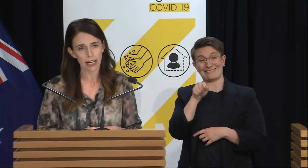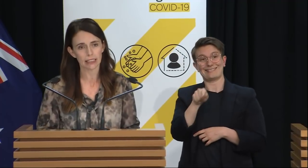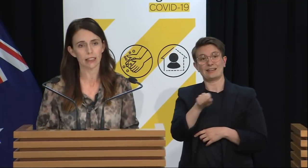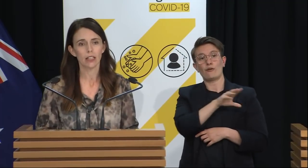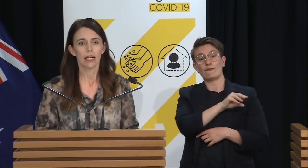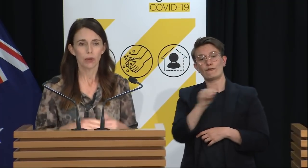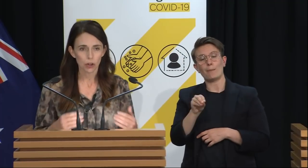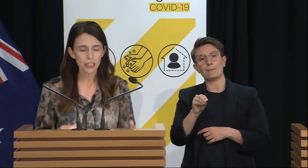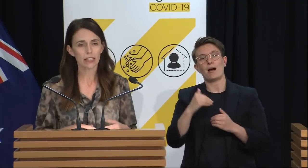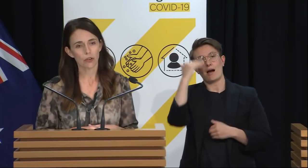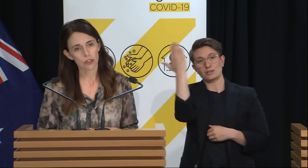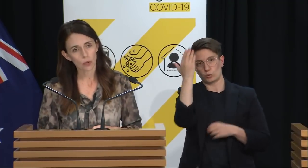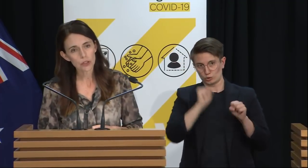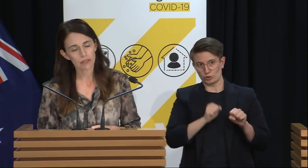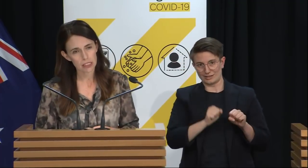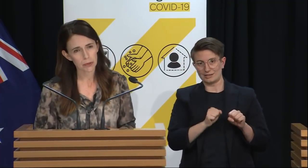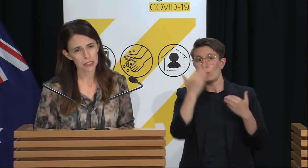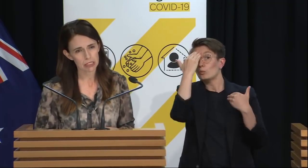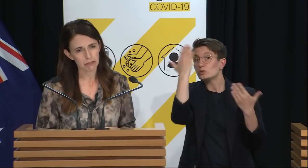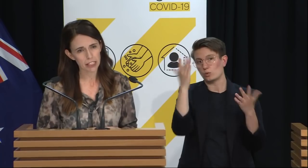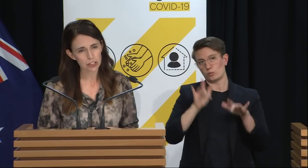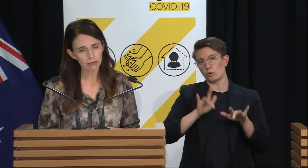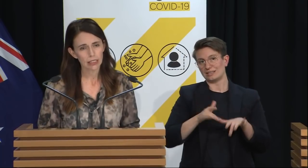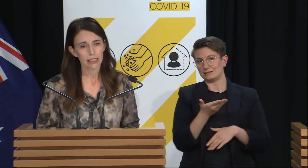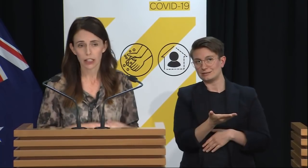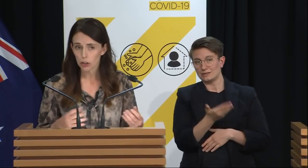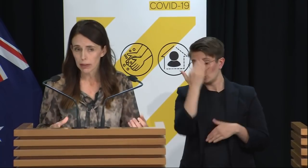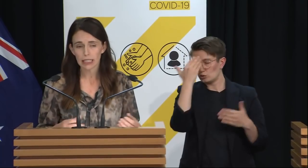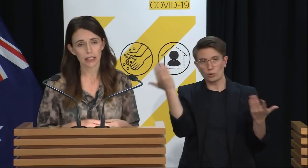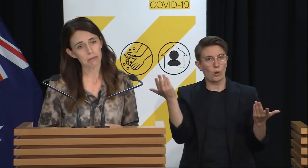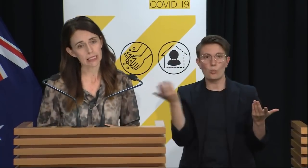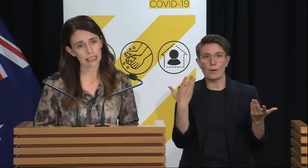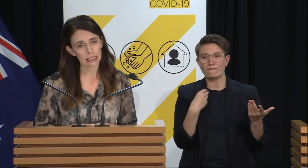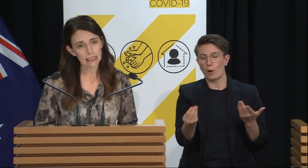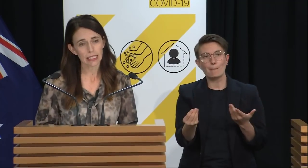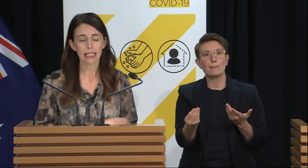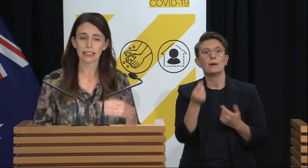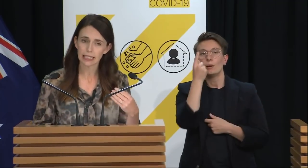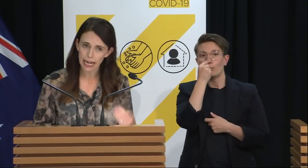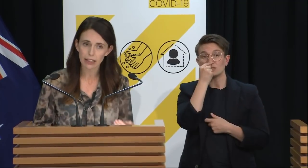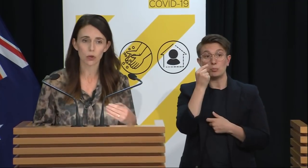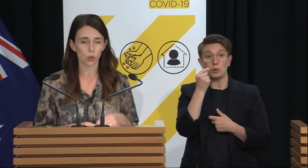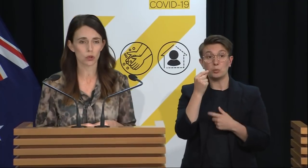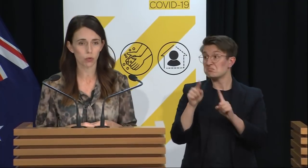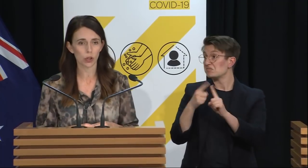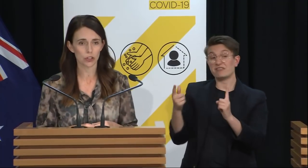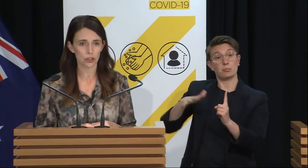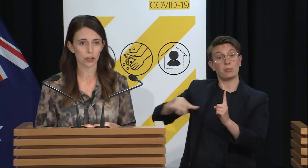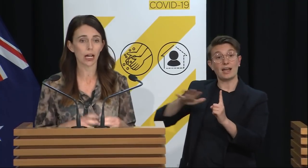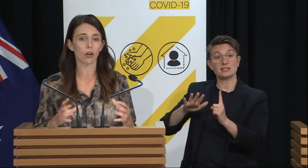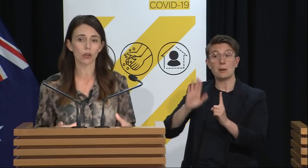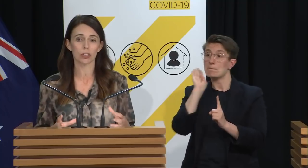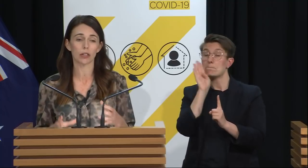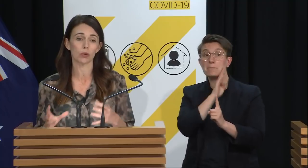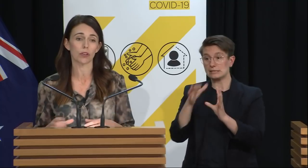contributing factor. We don't yet know the source of this person's infection. That could mean that there are missing links. That is another cause for